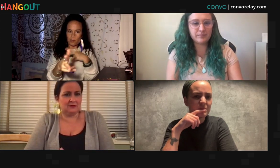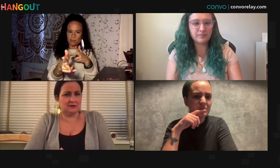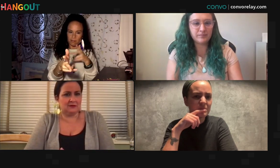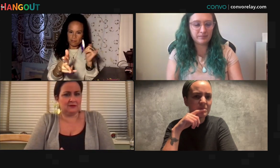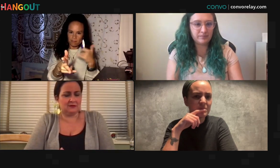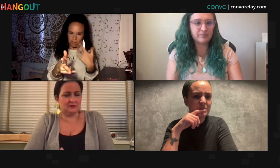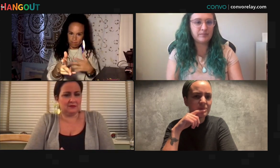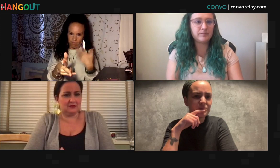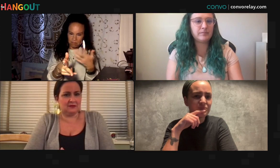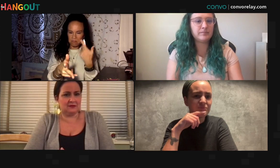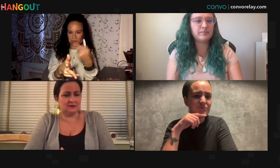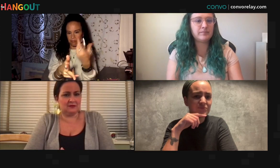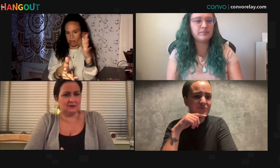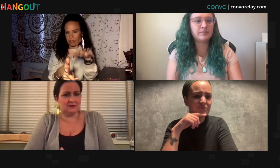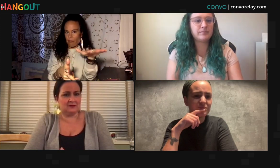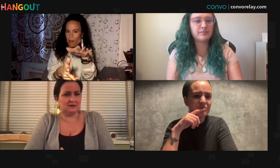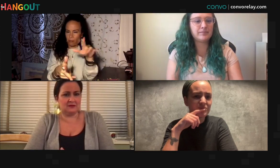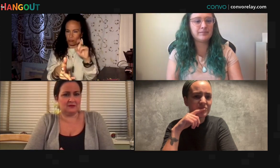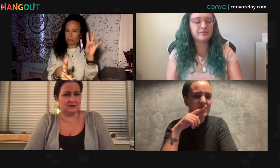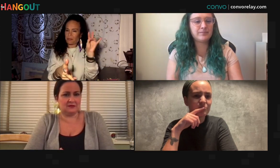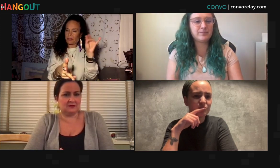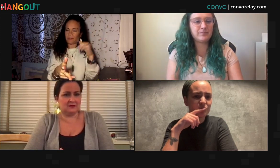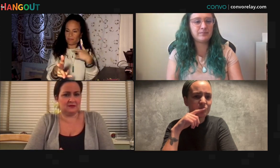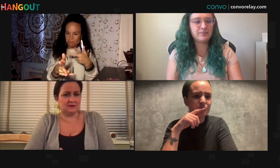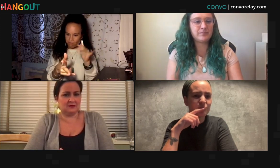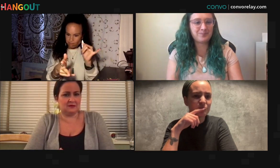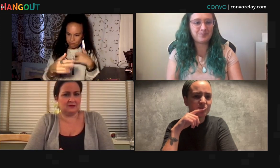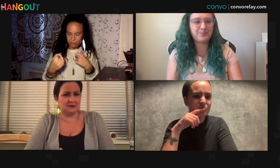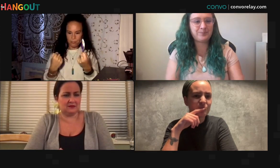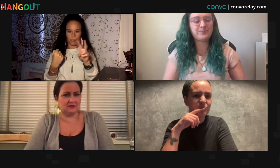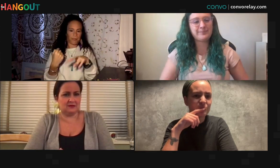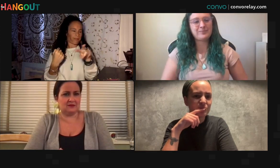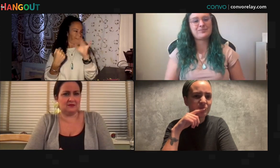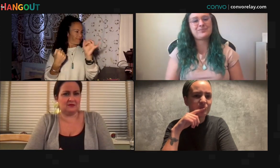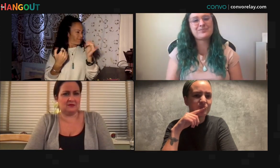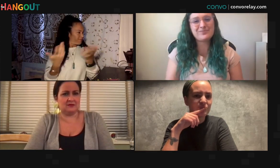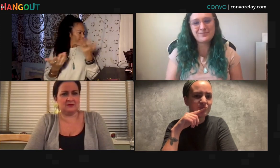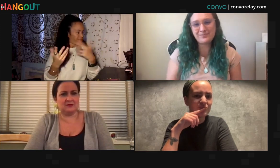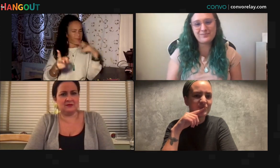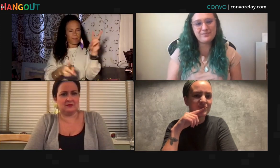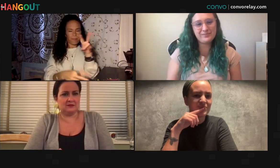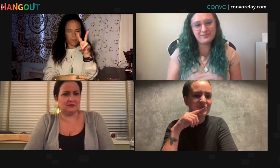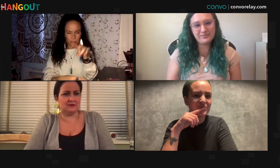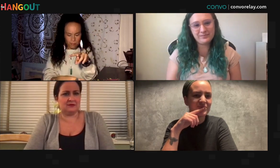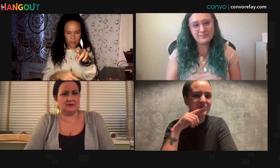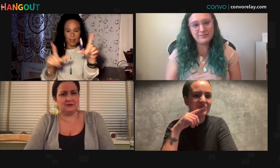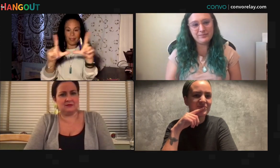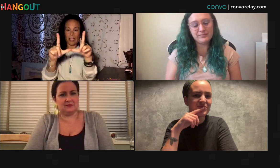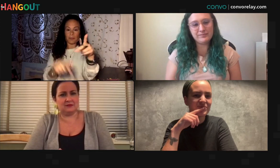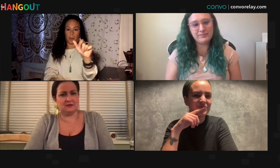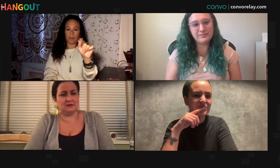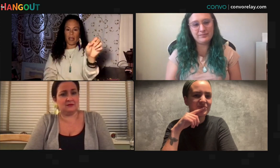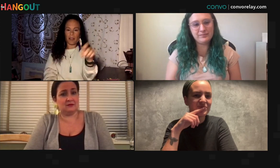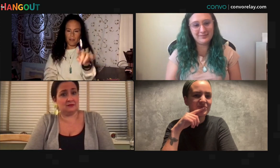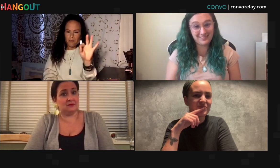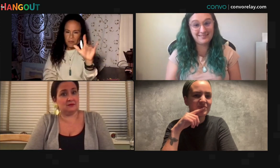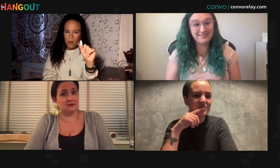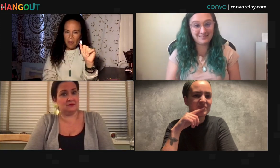saw this van in front of me, and it was moving very slow. It was only going about 55 when really it's a 70-mile